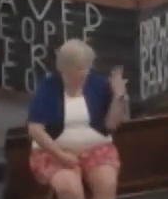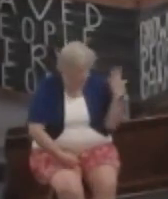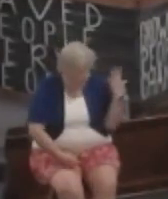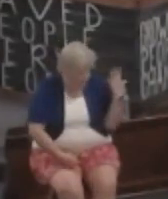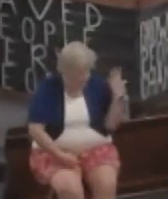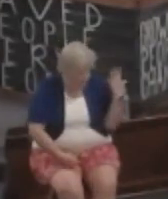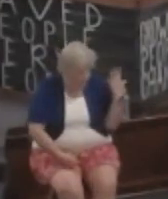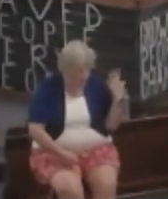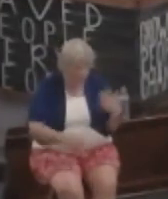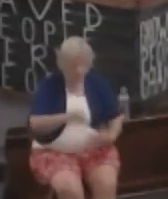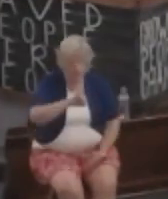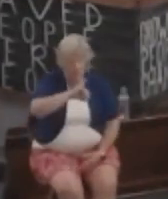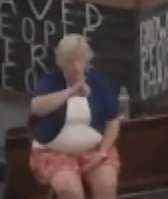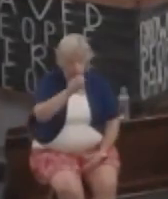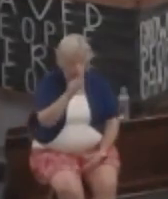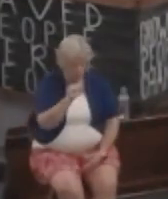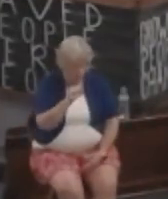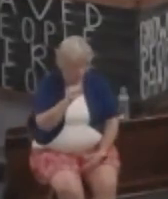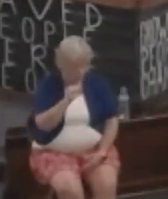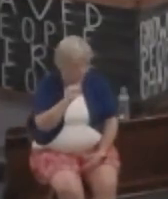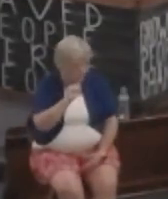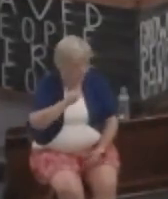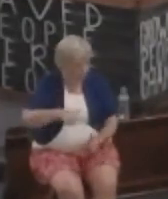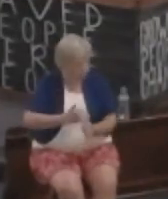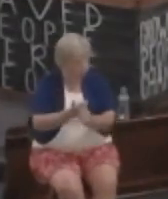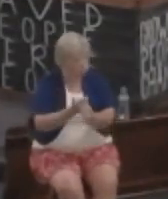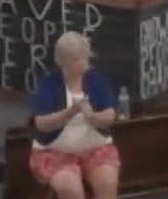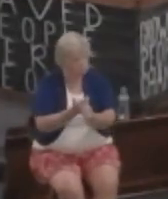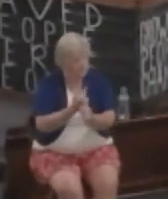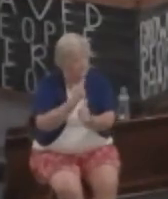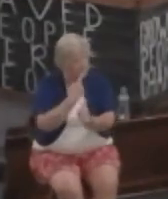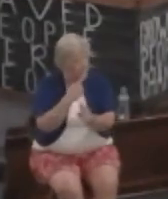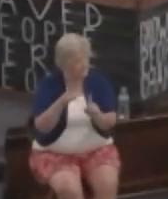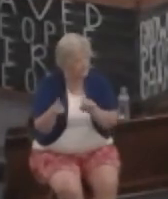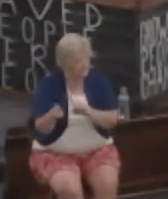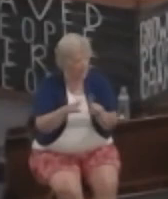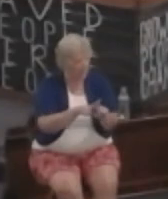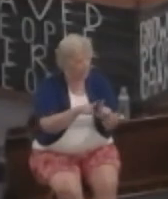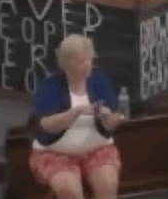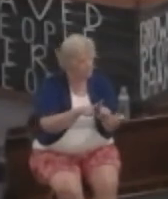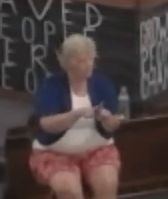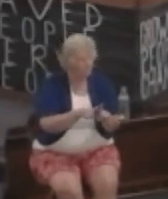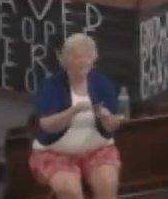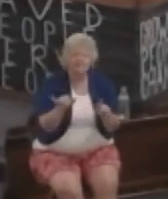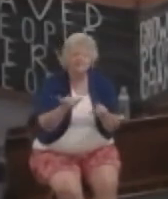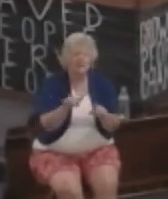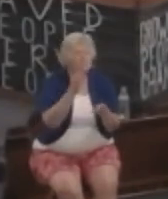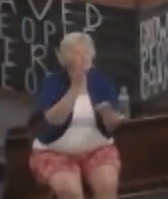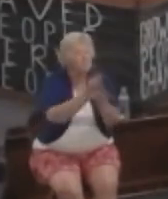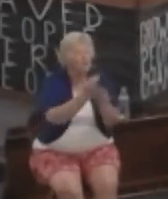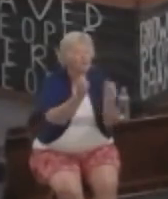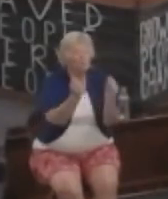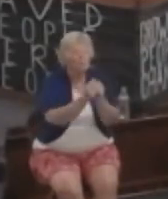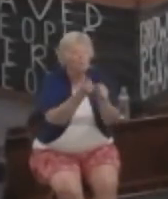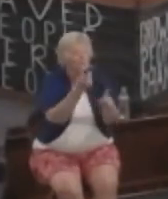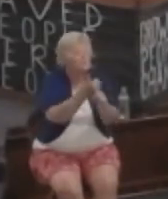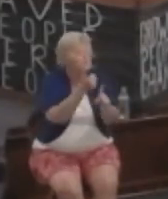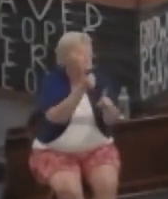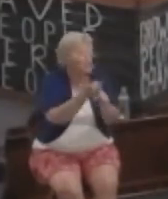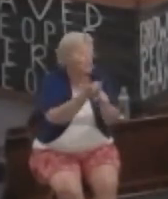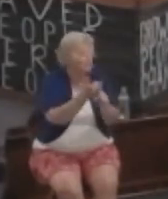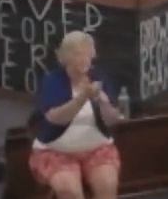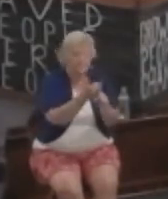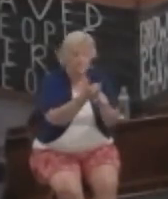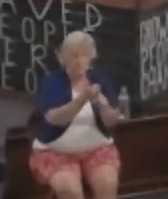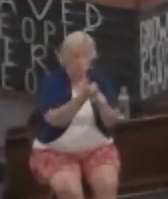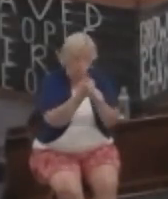Now, James backs Peter up. James 2:17 says, in the same way, faith by itself, if not accompanied by